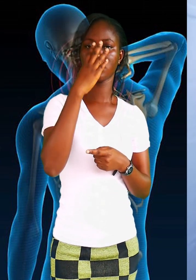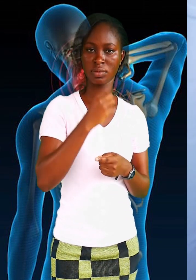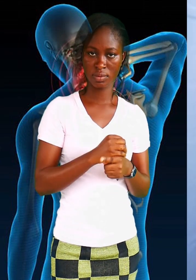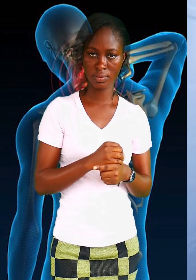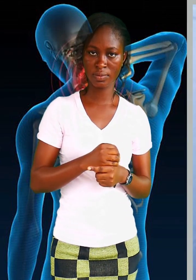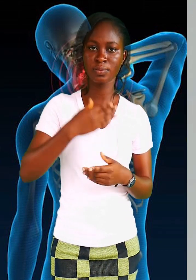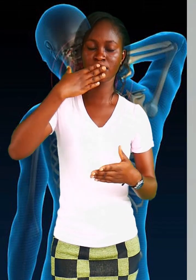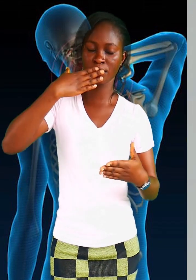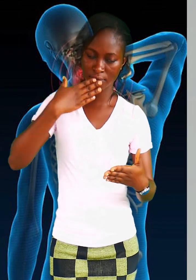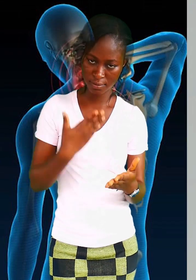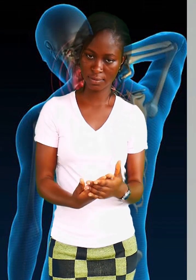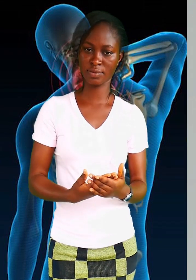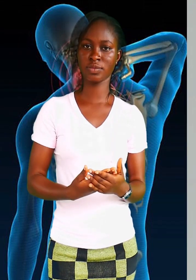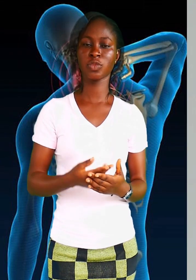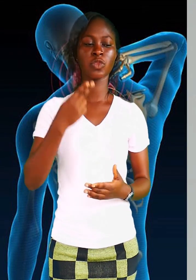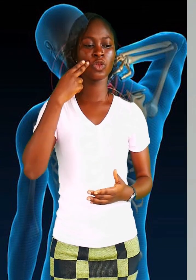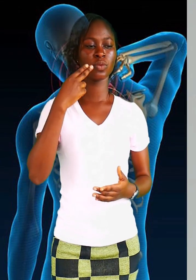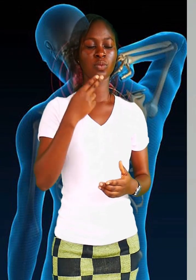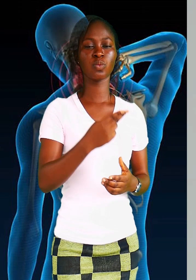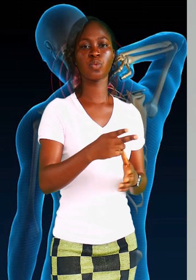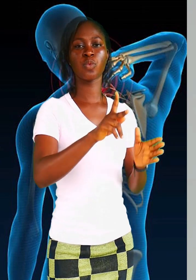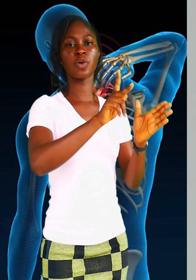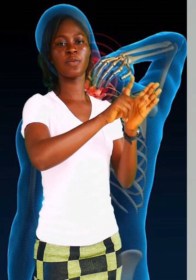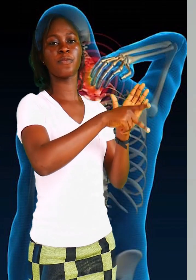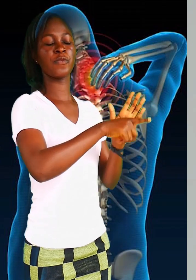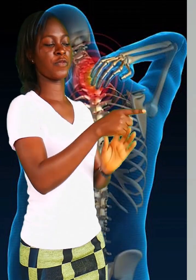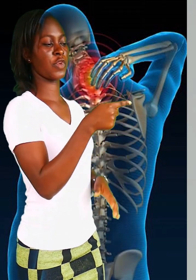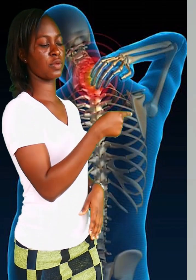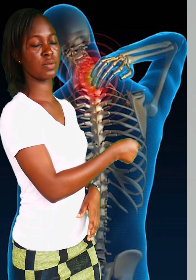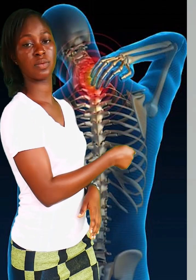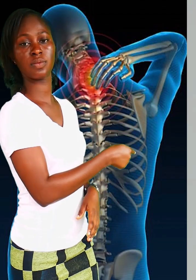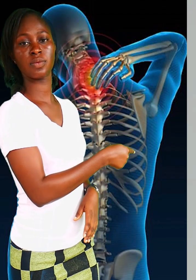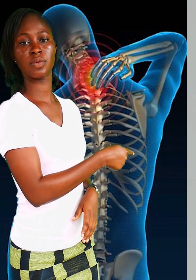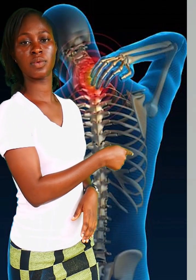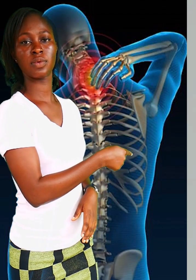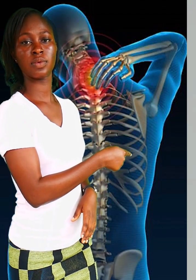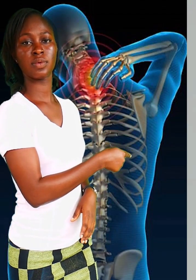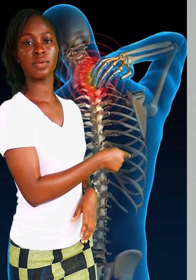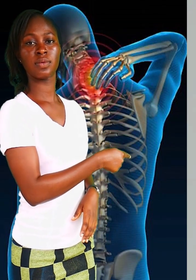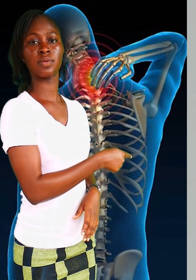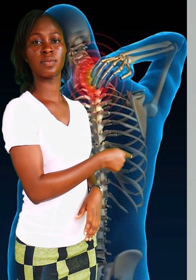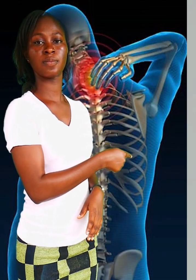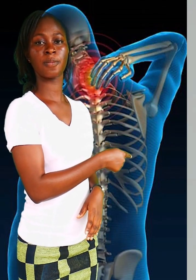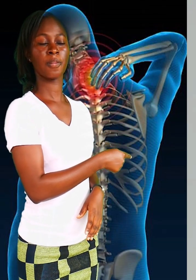She, for me, dear Dicano, a unipa, one shed